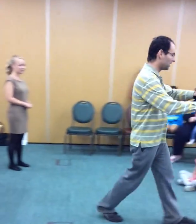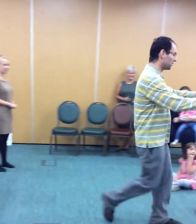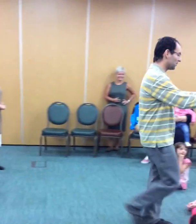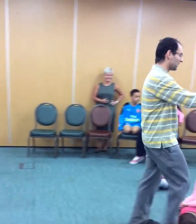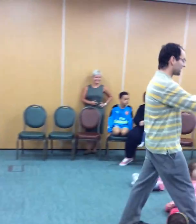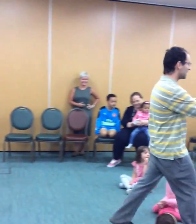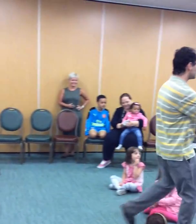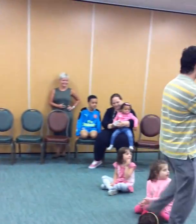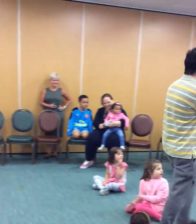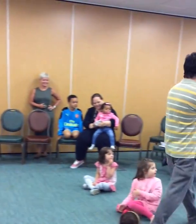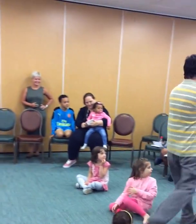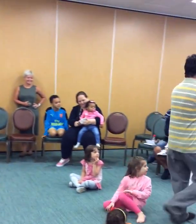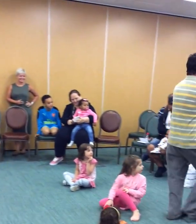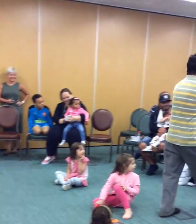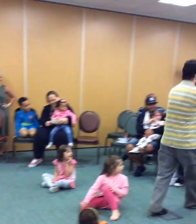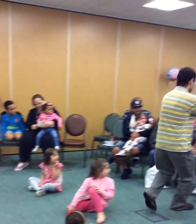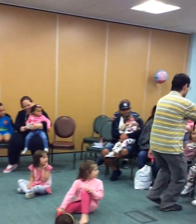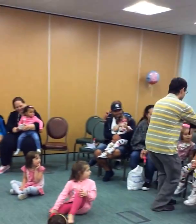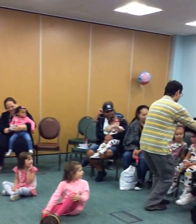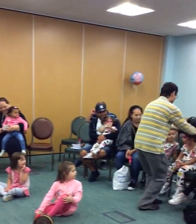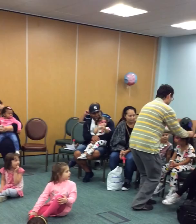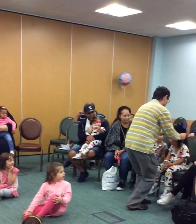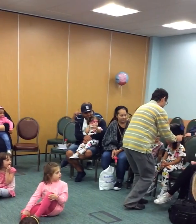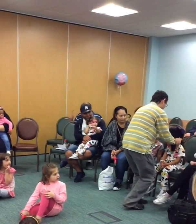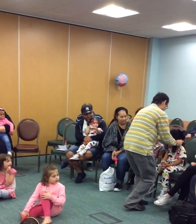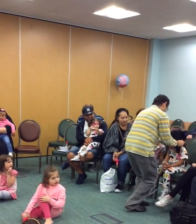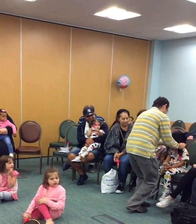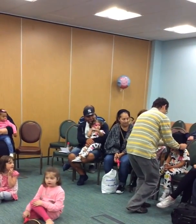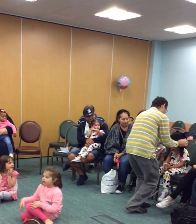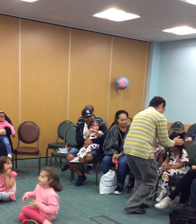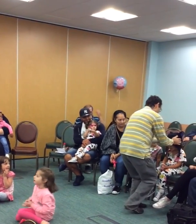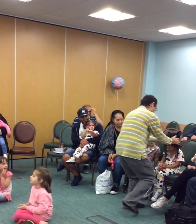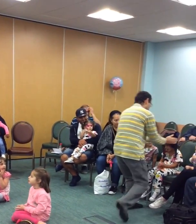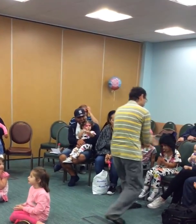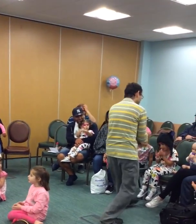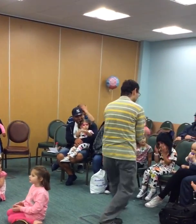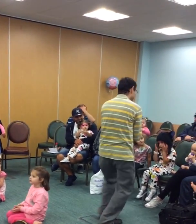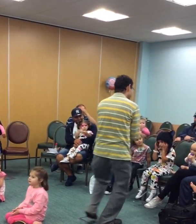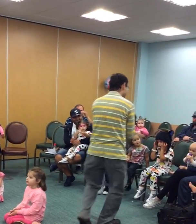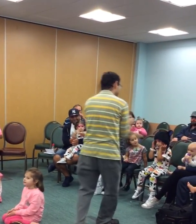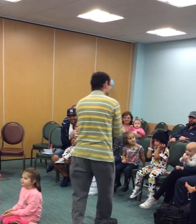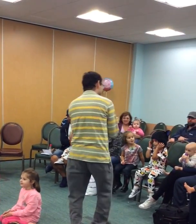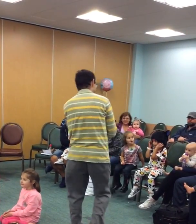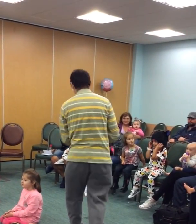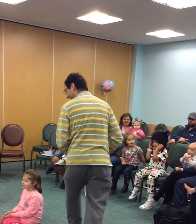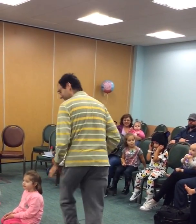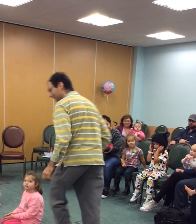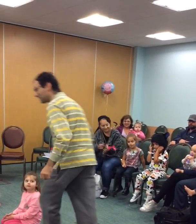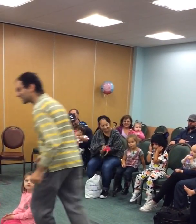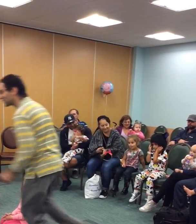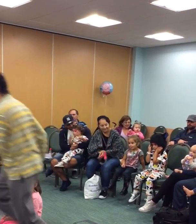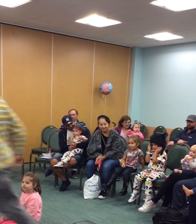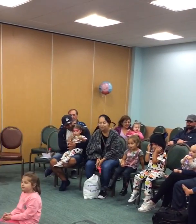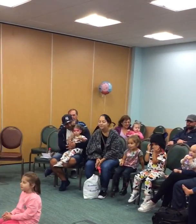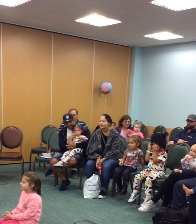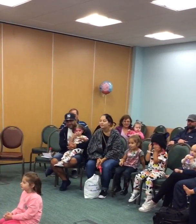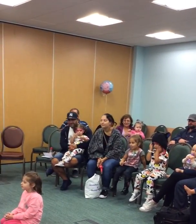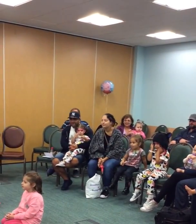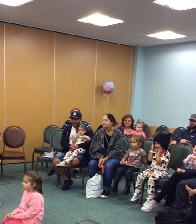well. You look like a number 2. Our second. How about, she looks great, doesn't she? There we go, number